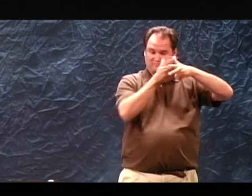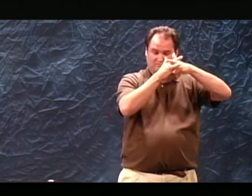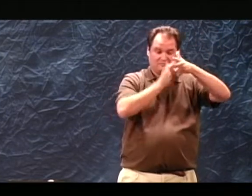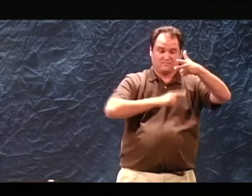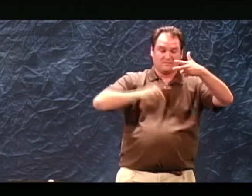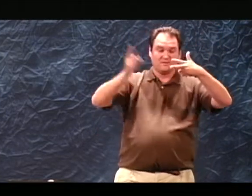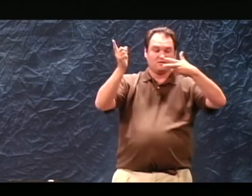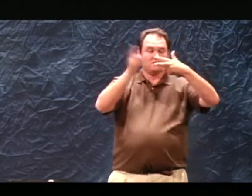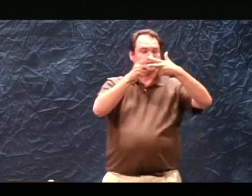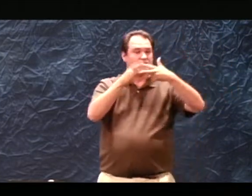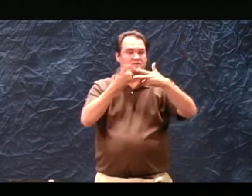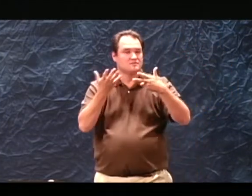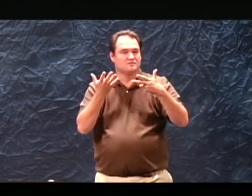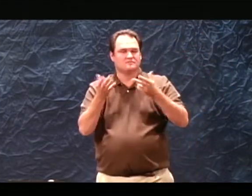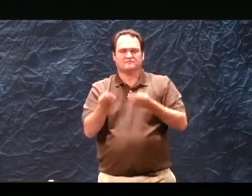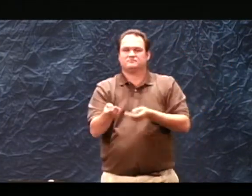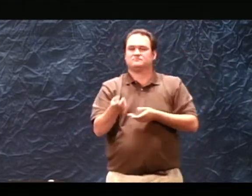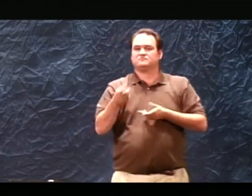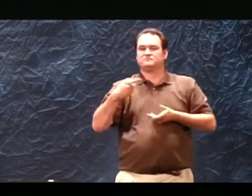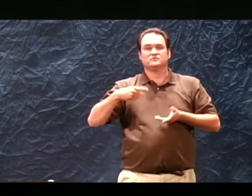we serve god in worship